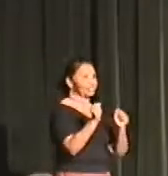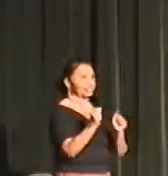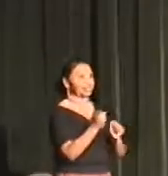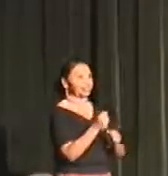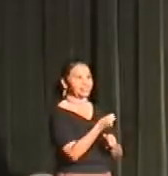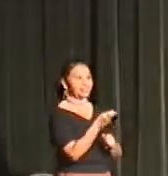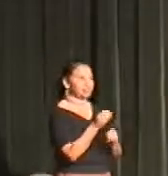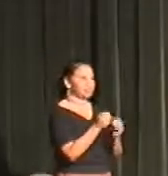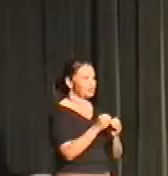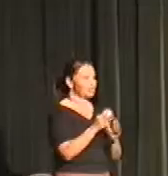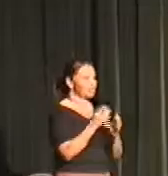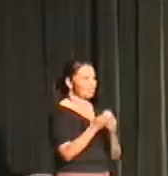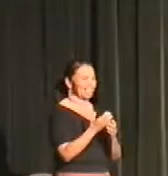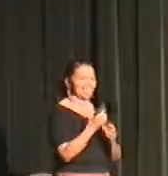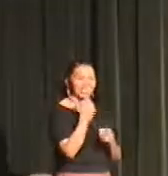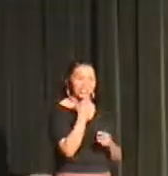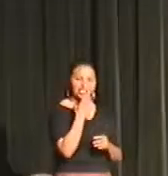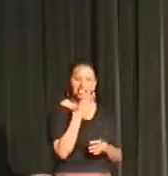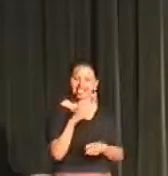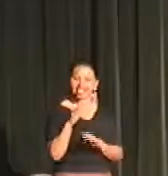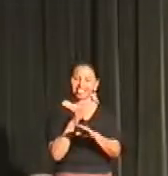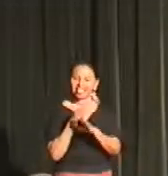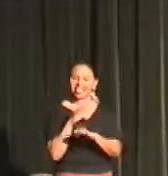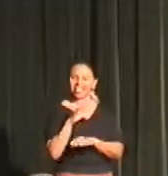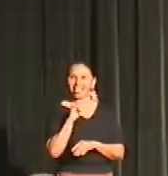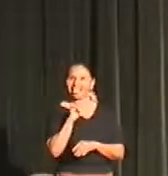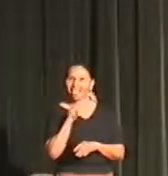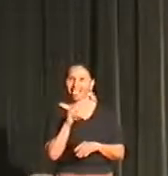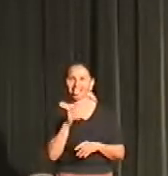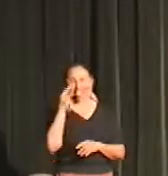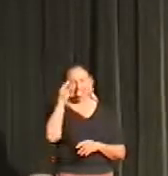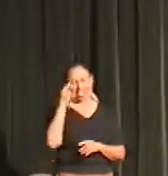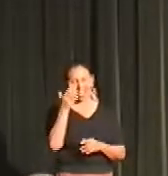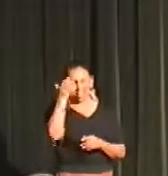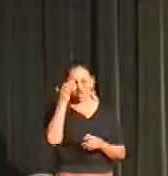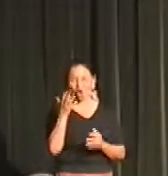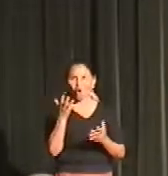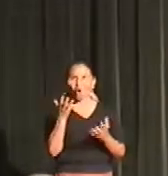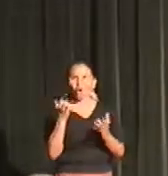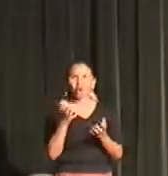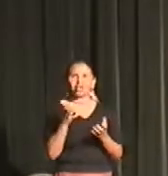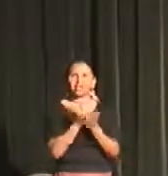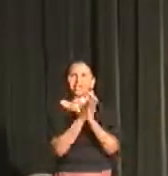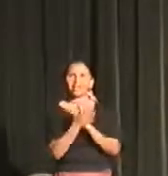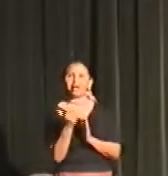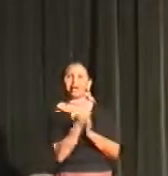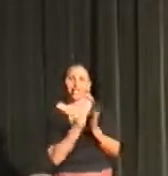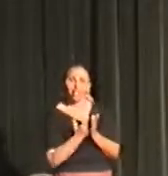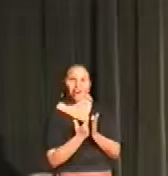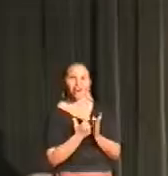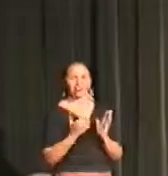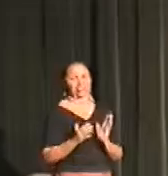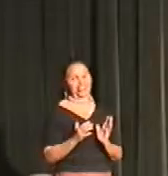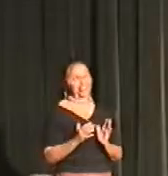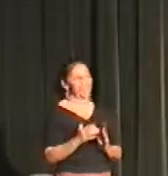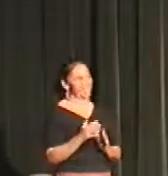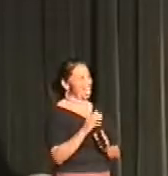you called me up and you said, Gail, I think I know what I want to do, Gail. I think I want to go be a lawyer. She said, I had to force myself not to laugh